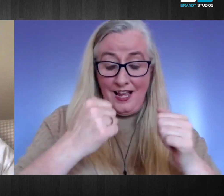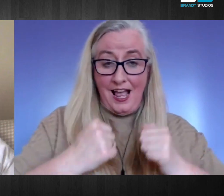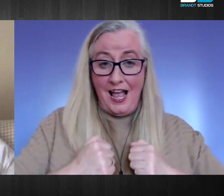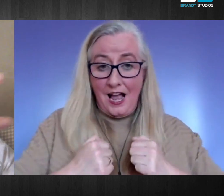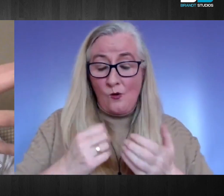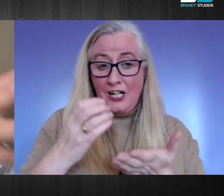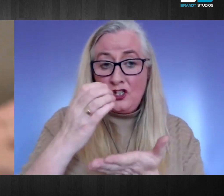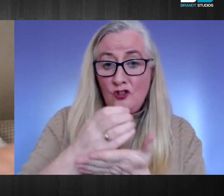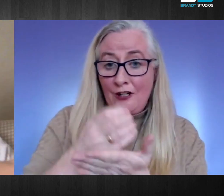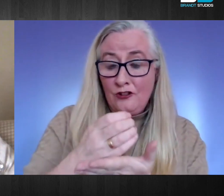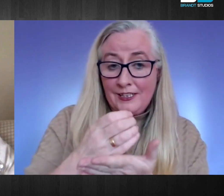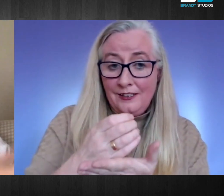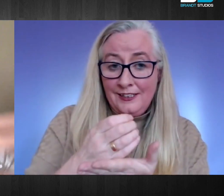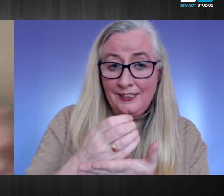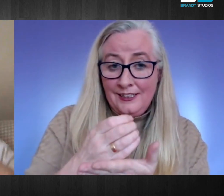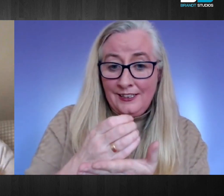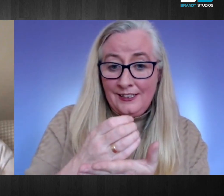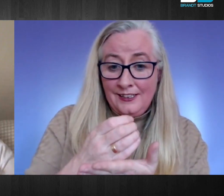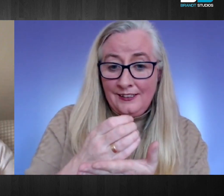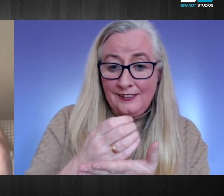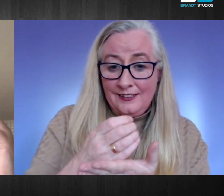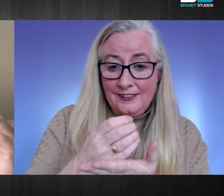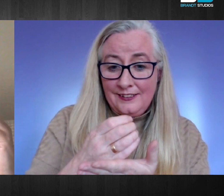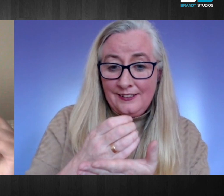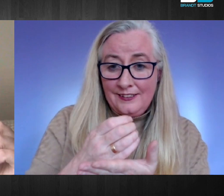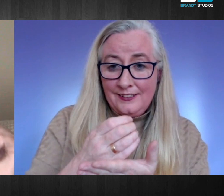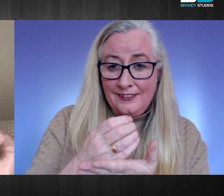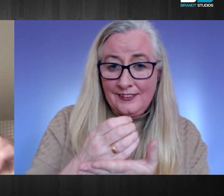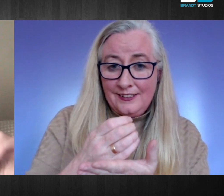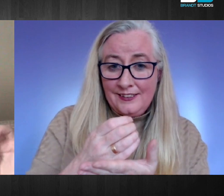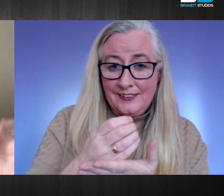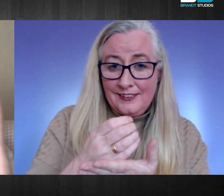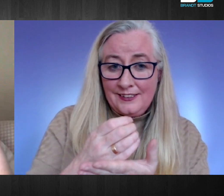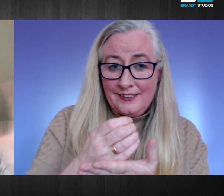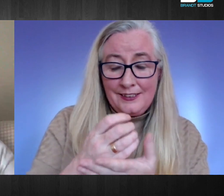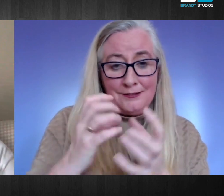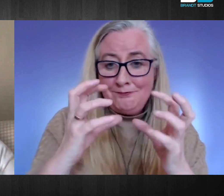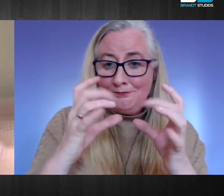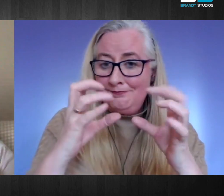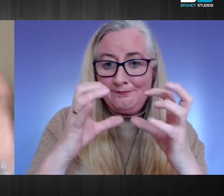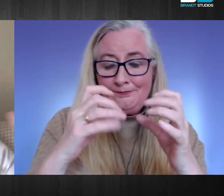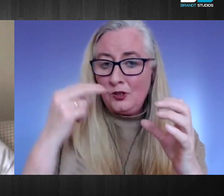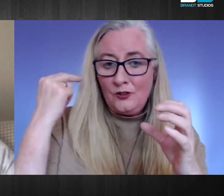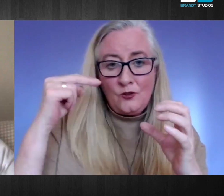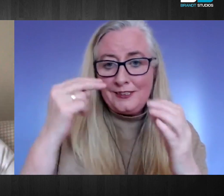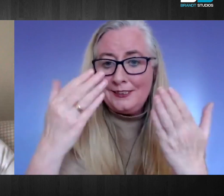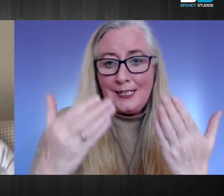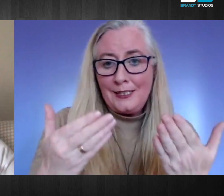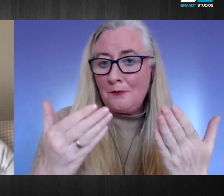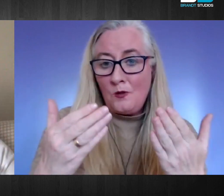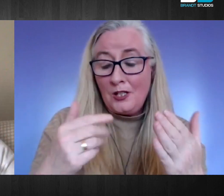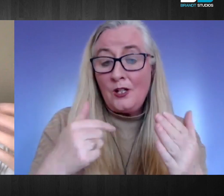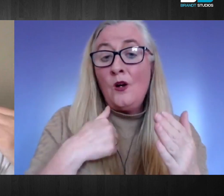of the research community and the public. And so they have this really important role in facilitating PPI and in bringing it